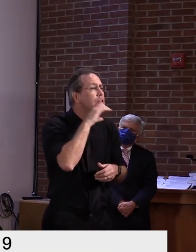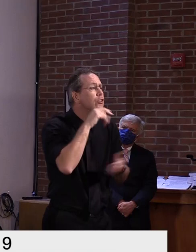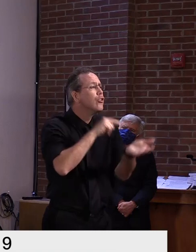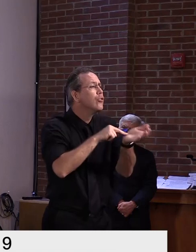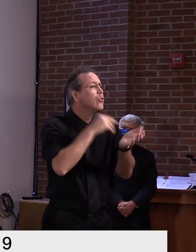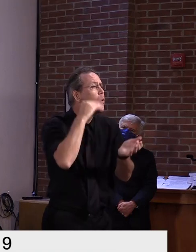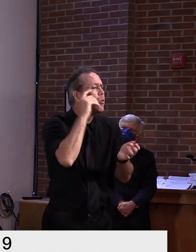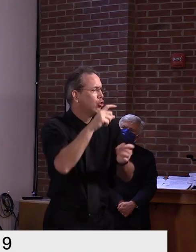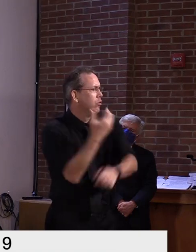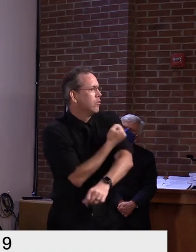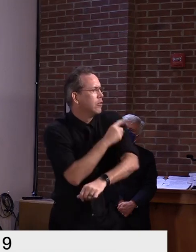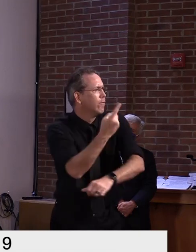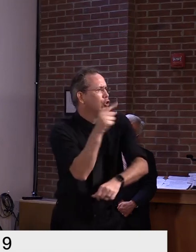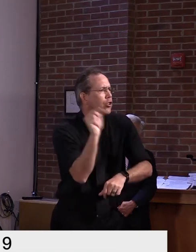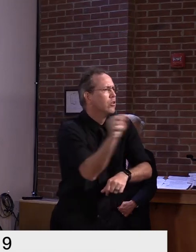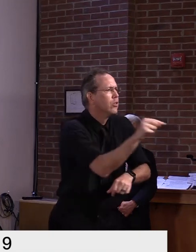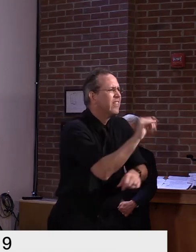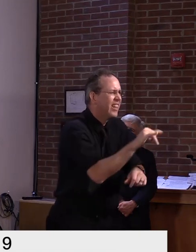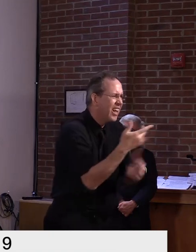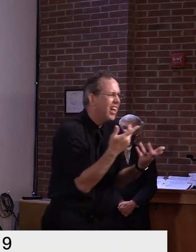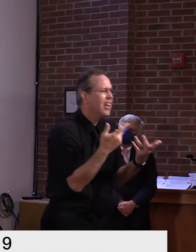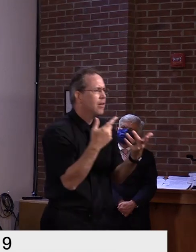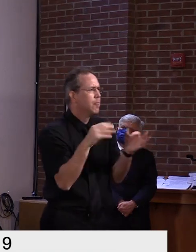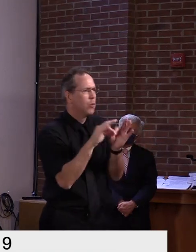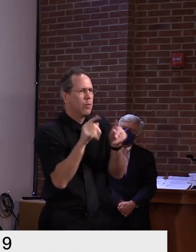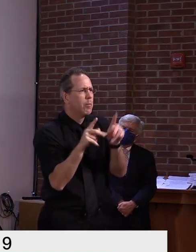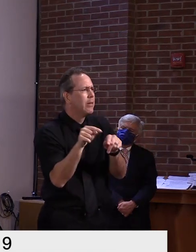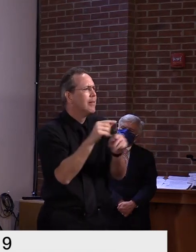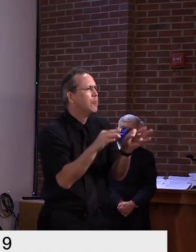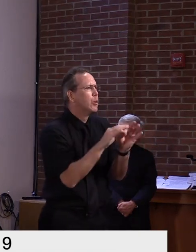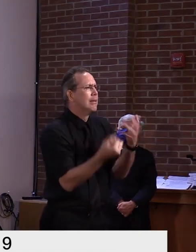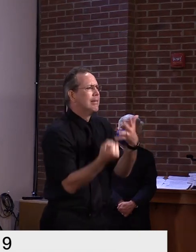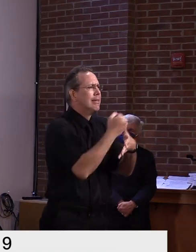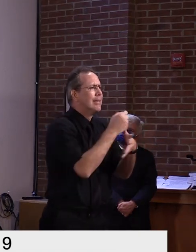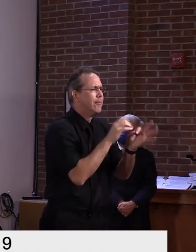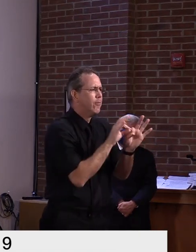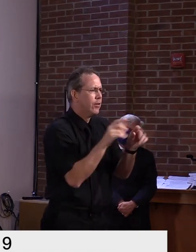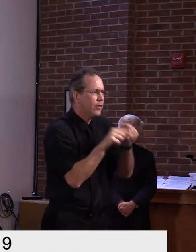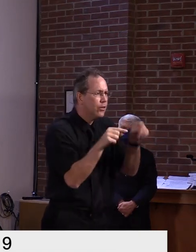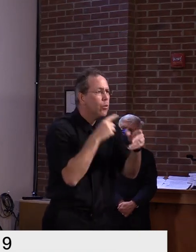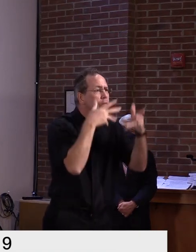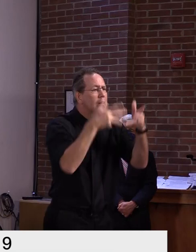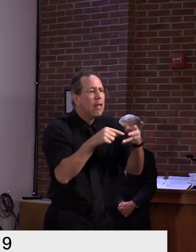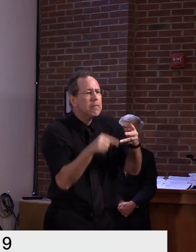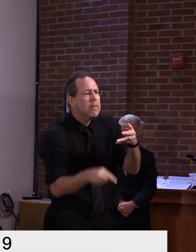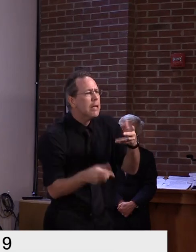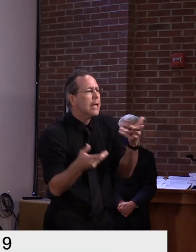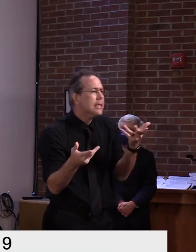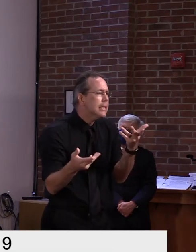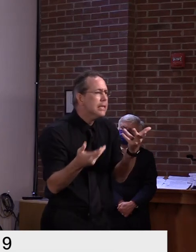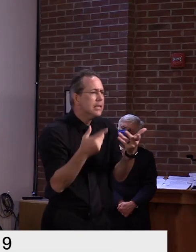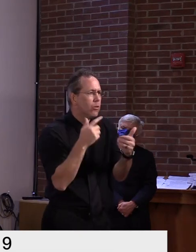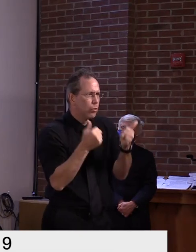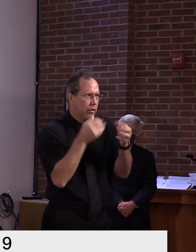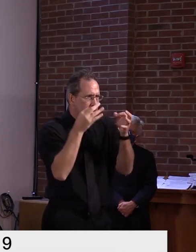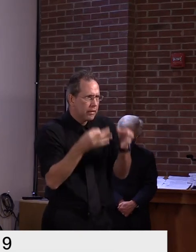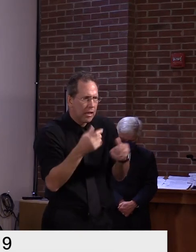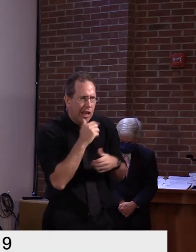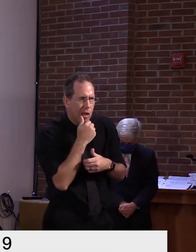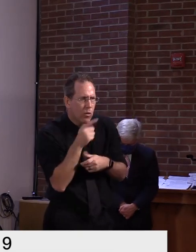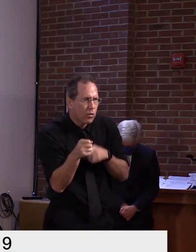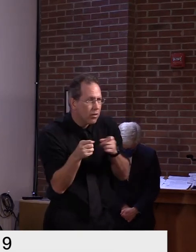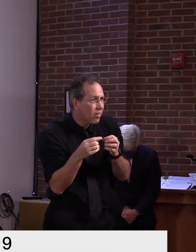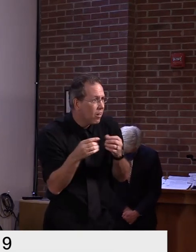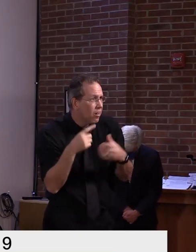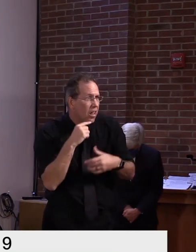but then there'll be issues about how to distribute that equitably across the entire population. We as a state want to make sure